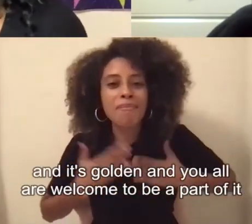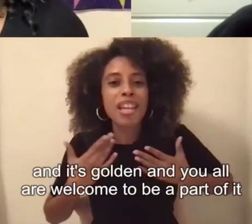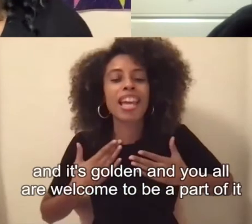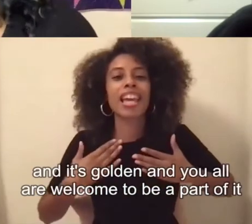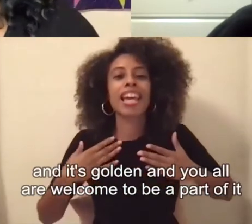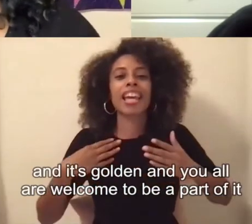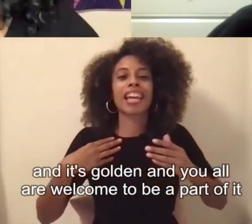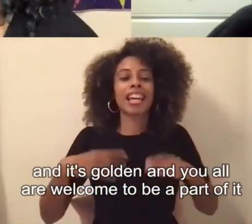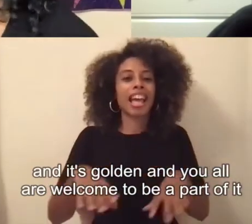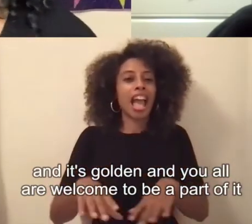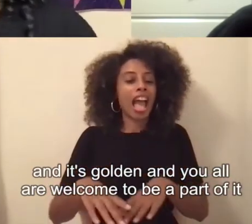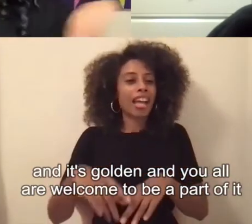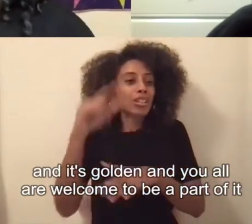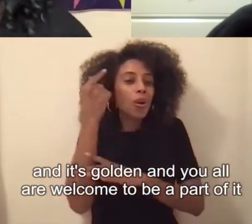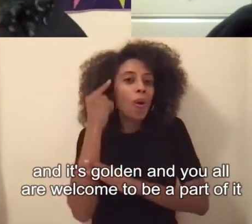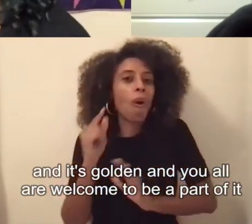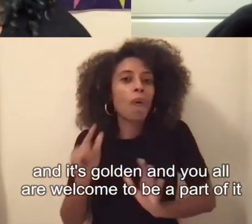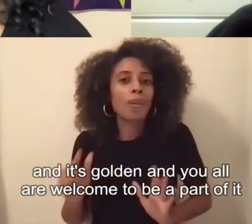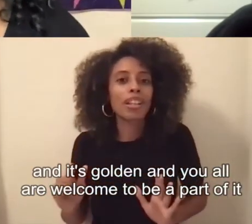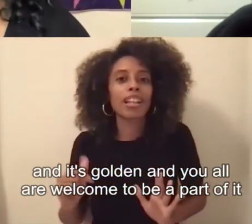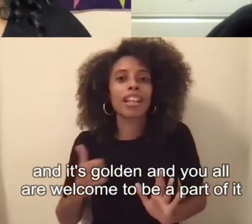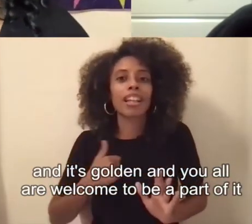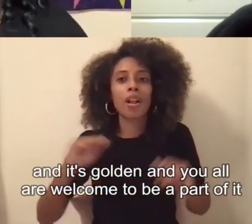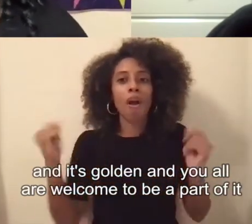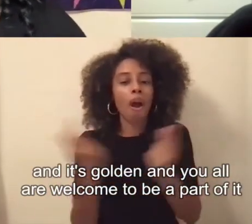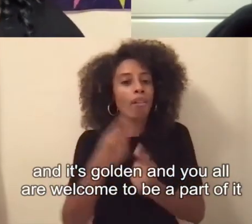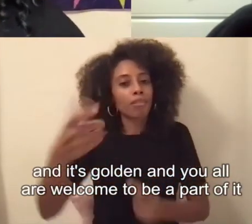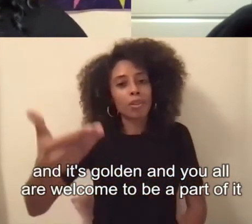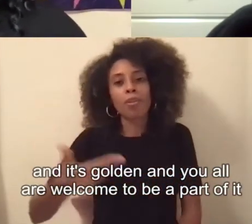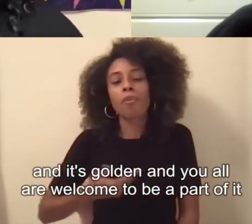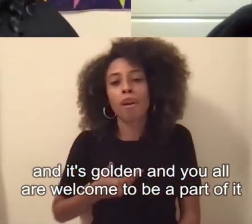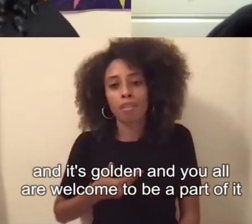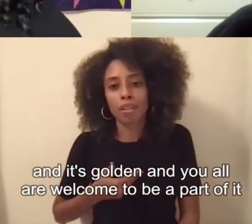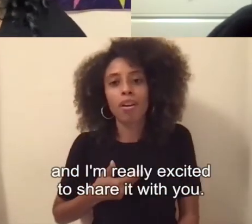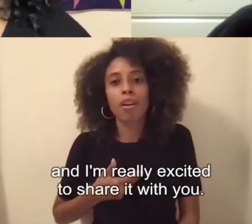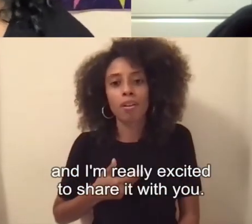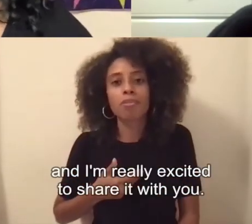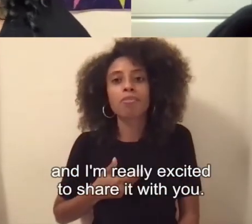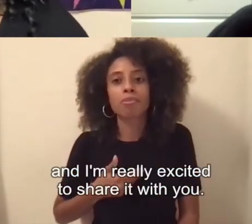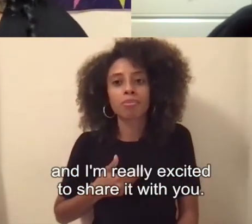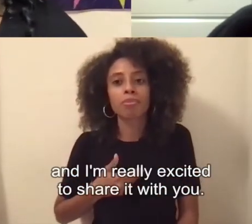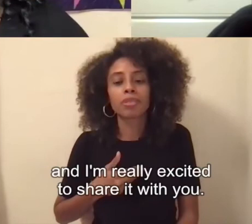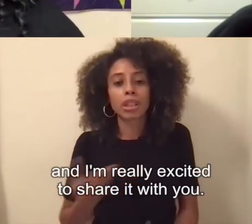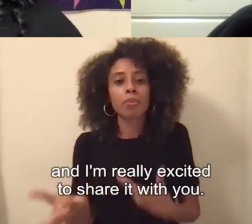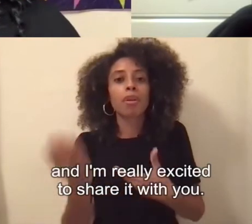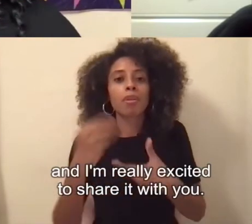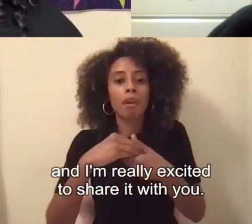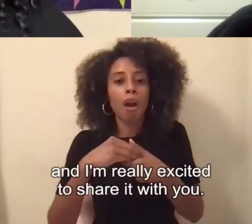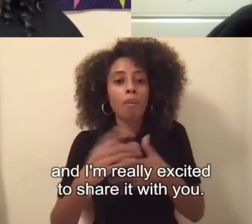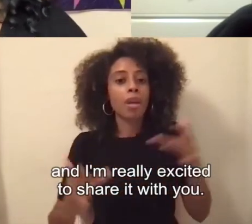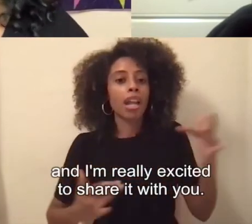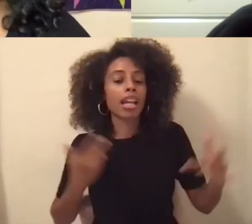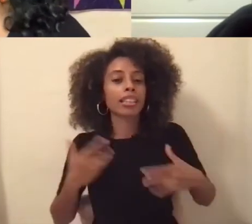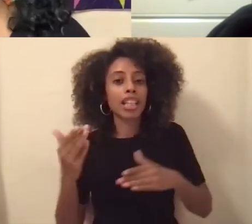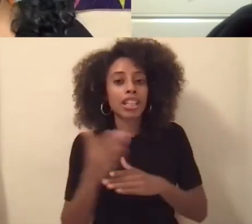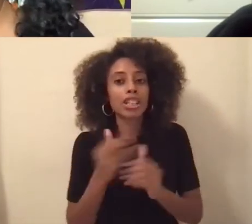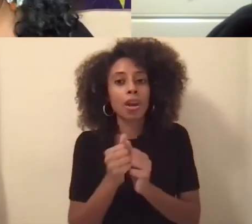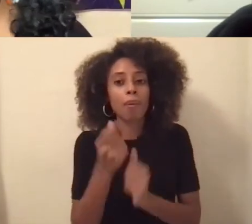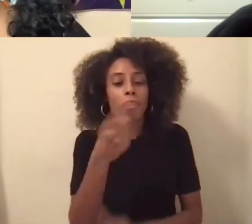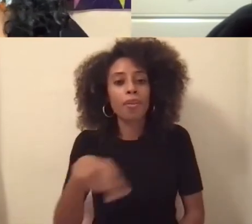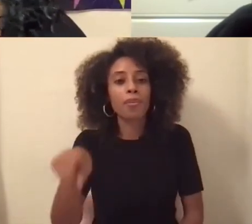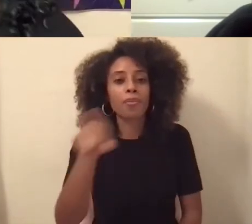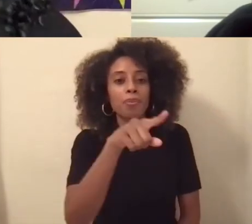glorious and it's golden, and you all are welcome to be a part of it. And I'm really excited to share it with you.